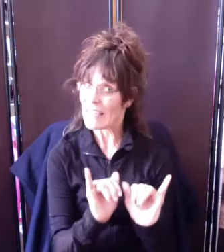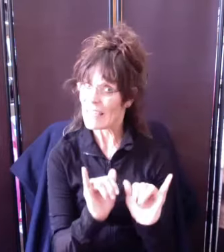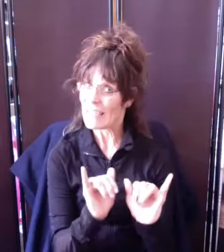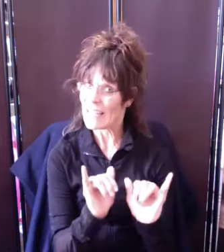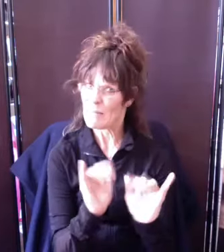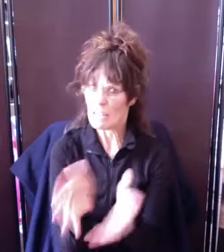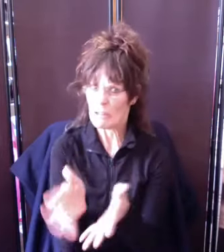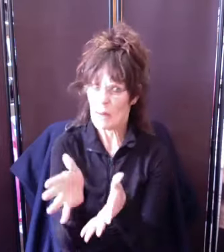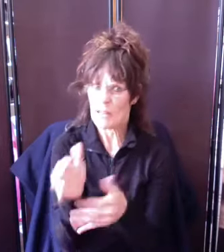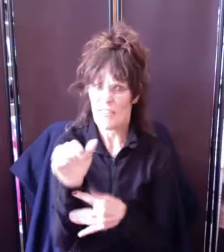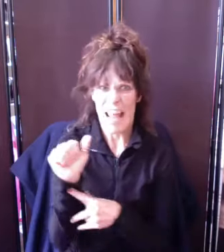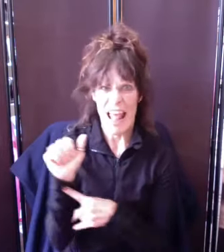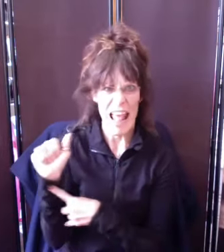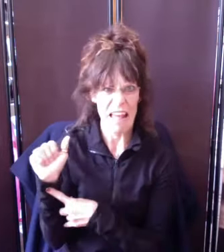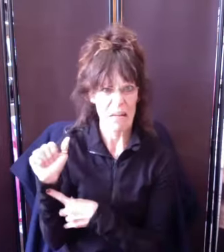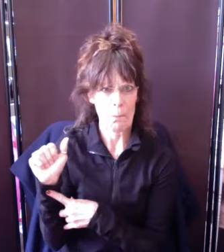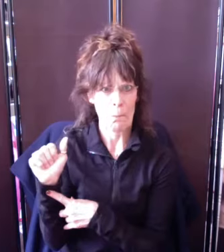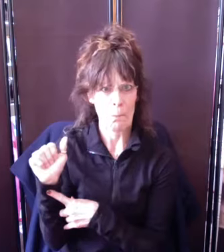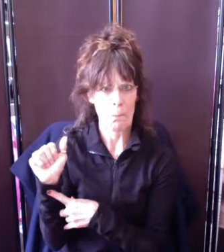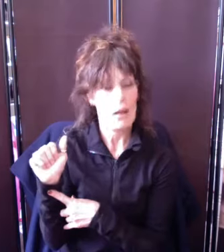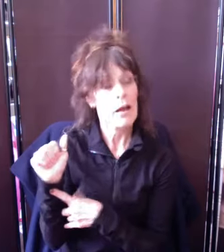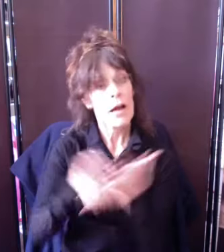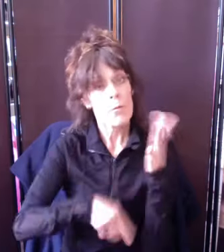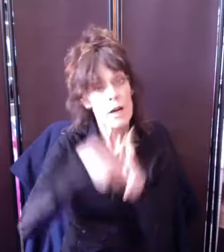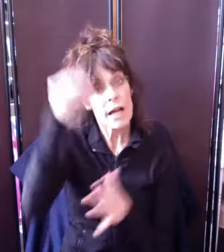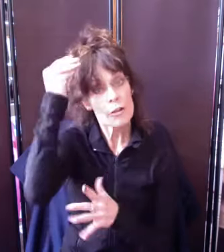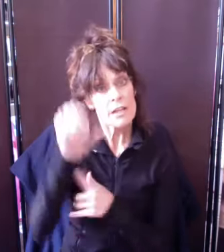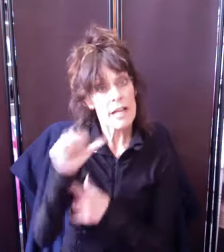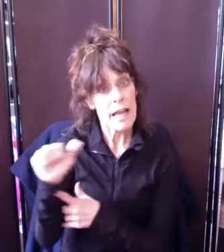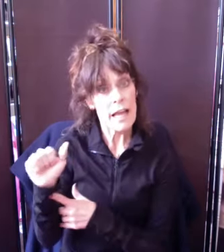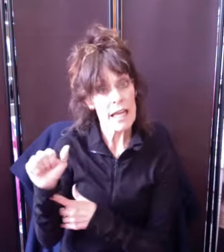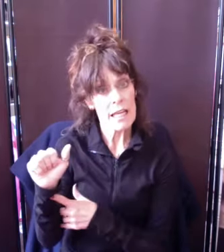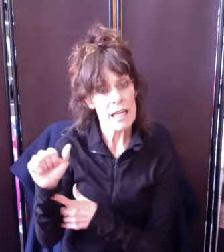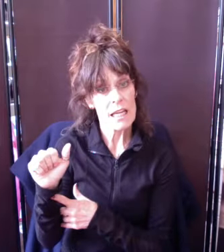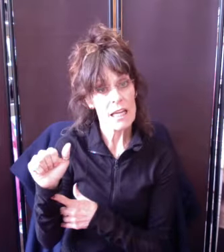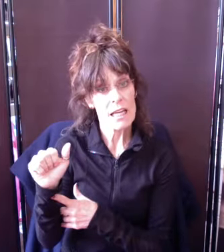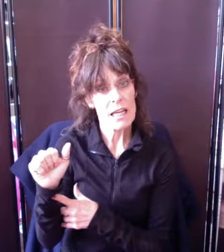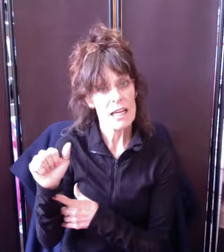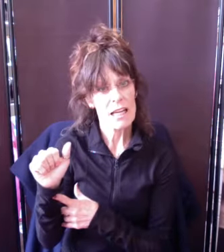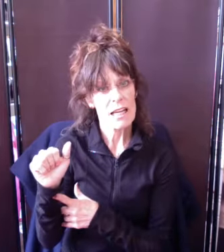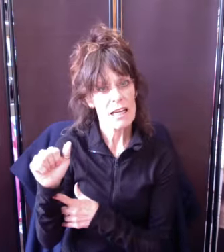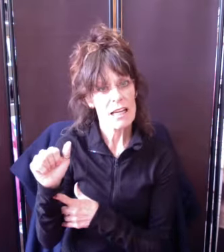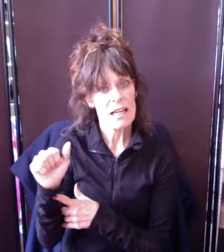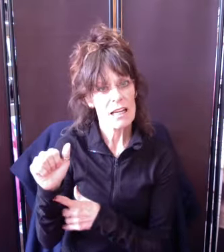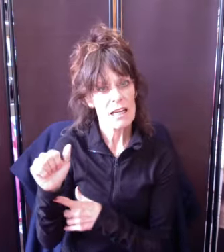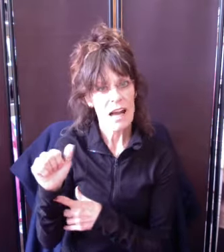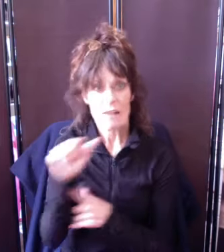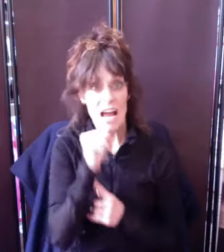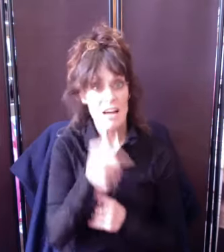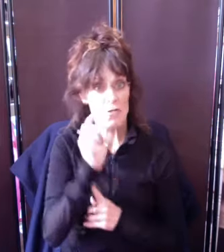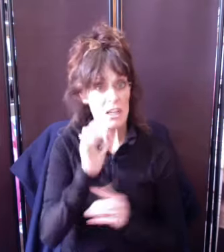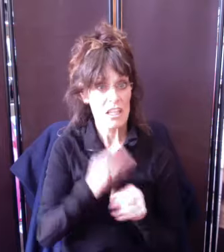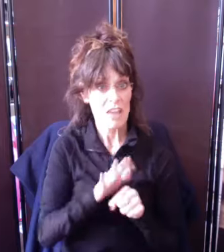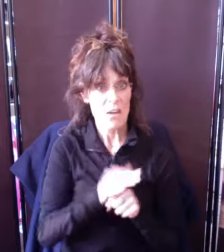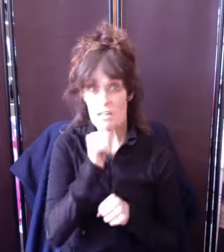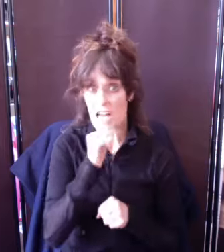AA, right? And what I learned in AA was that clearly I hadn't drunk enough. I wasn't old enough. That's basically what I was